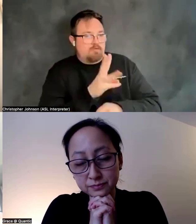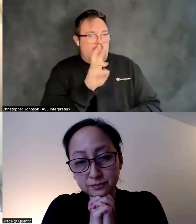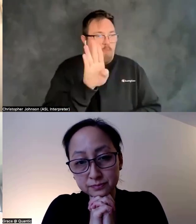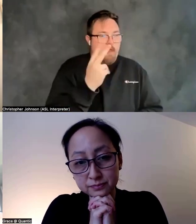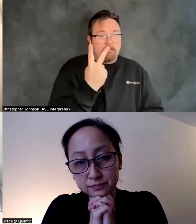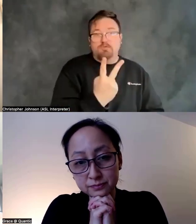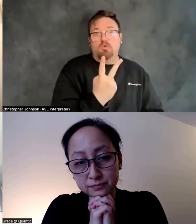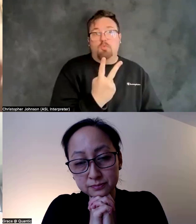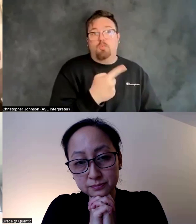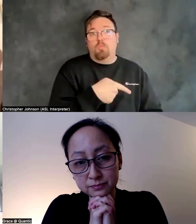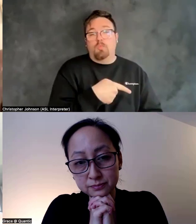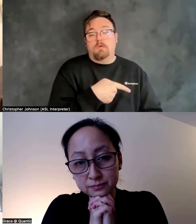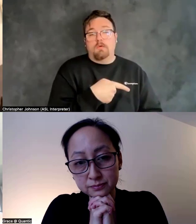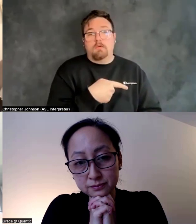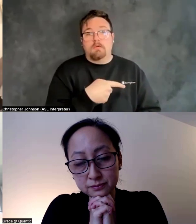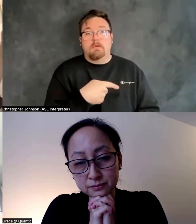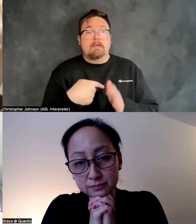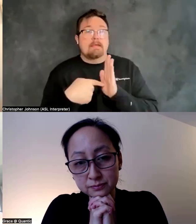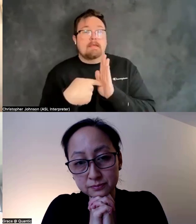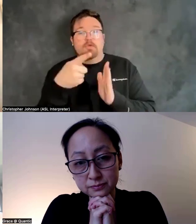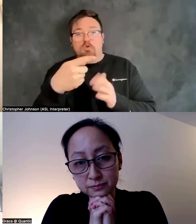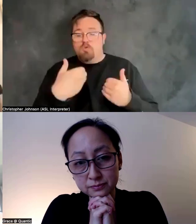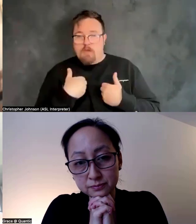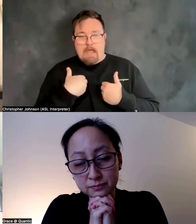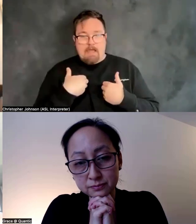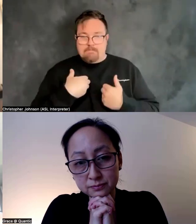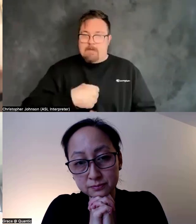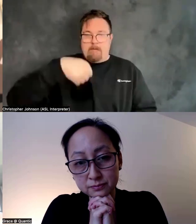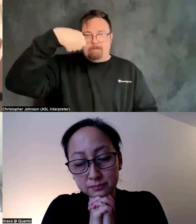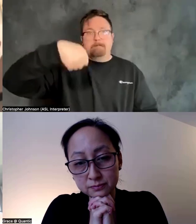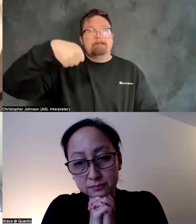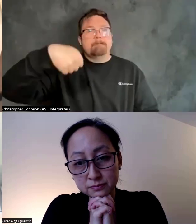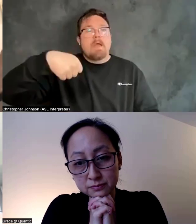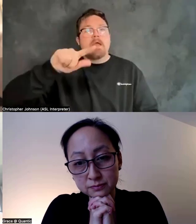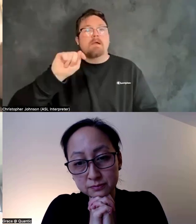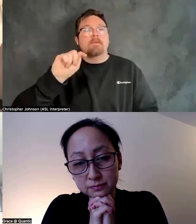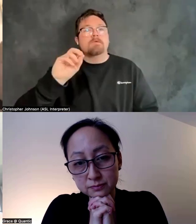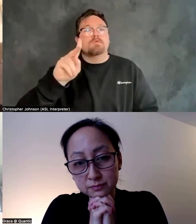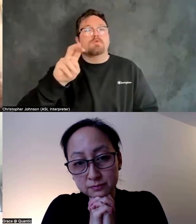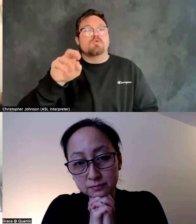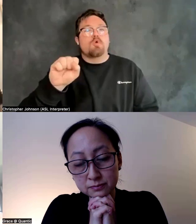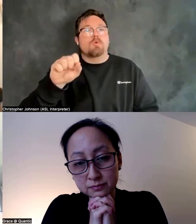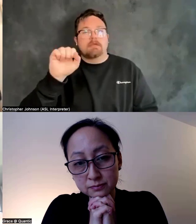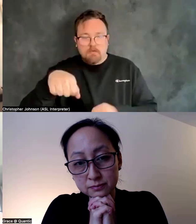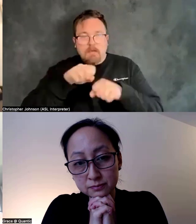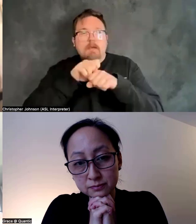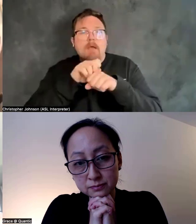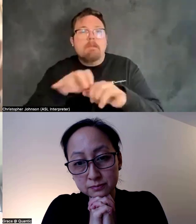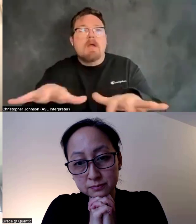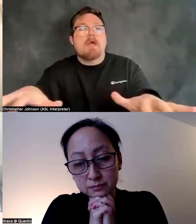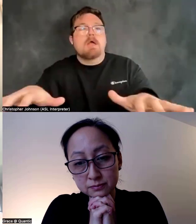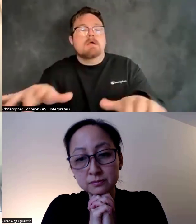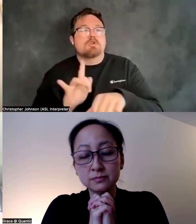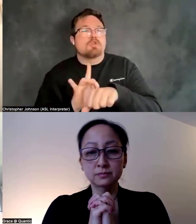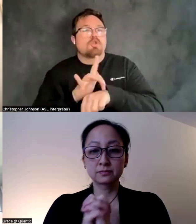is that you have a big bag of tokens that you can distribute to early users or just ongoing to